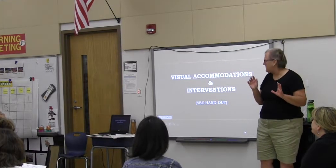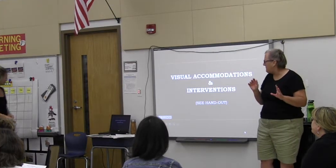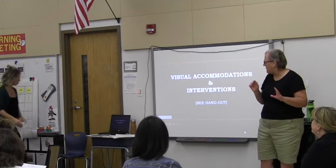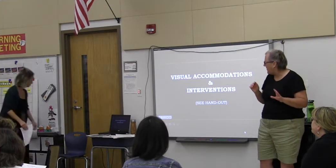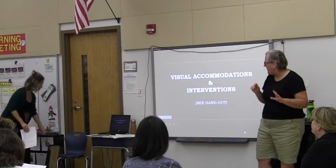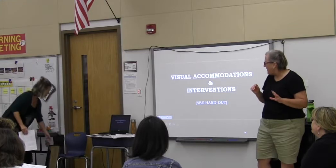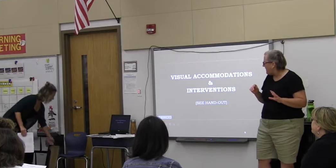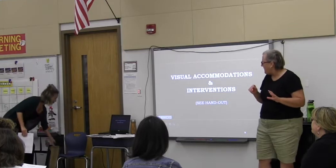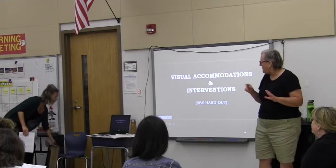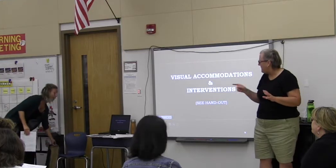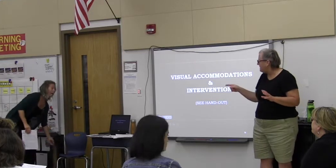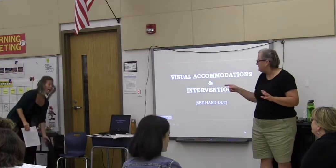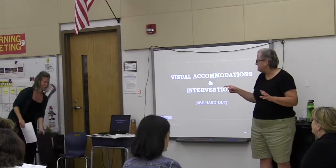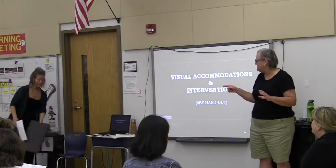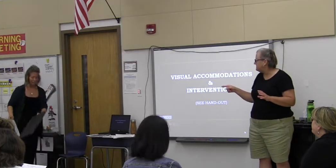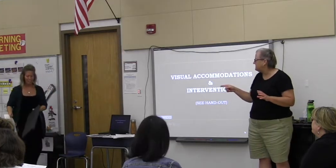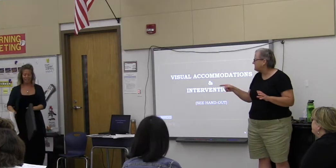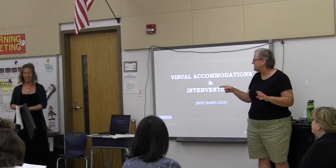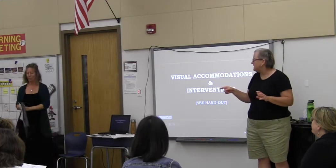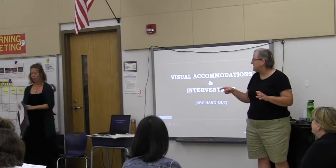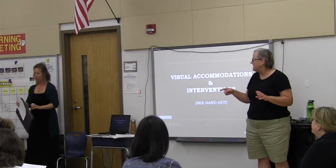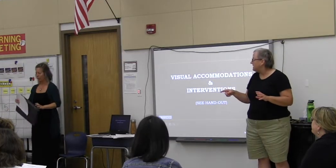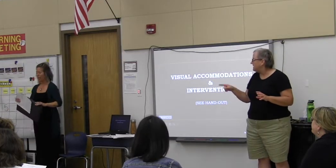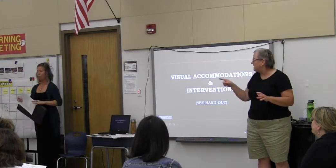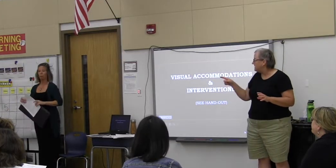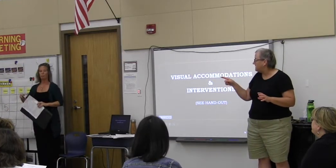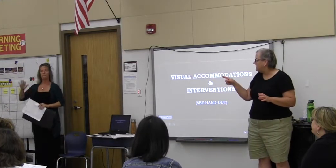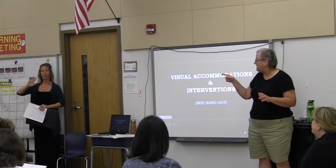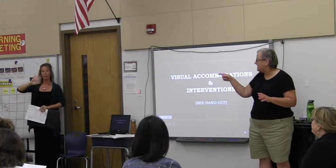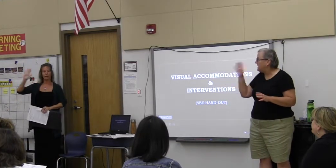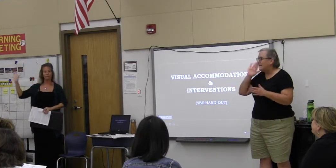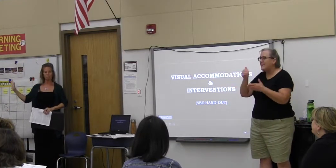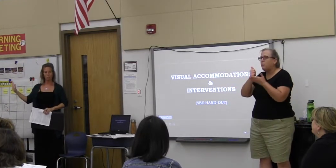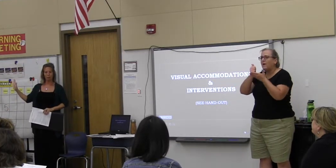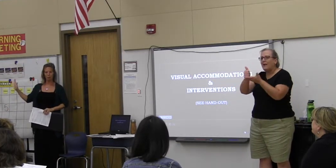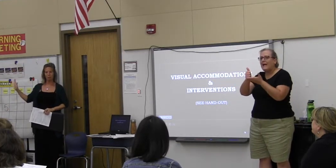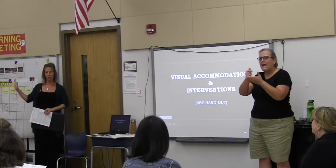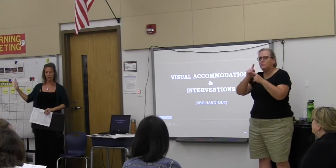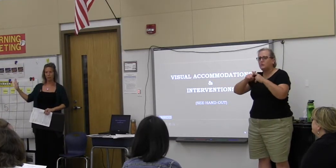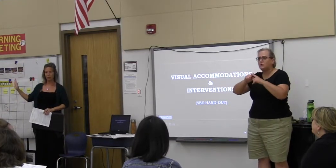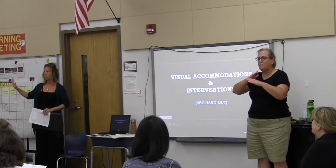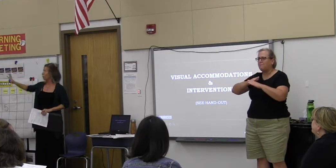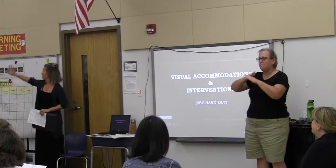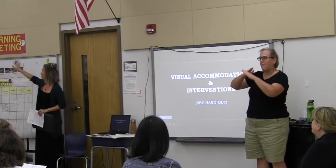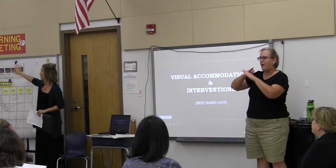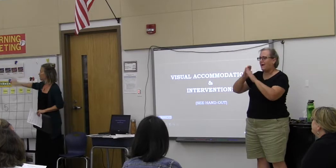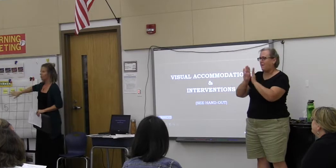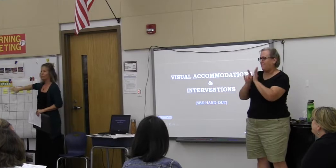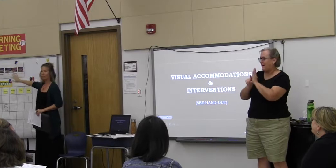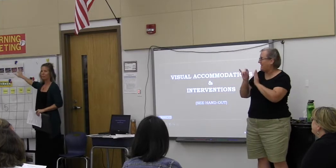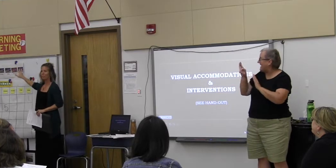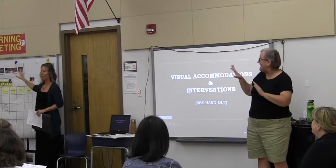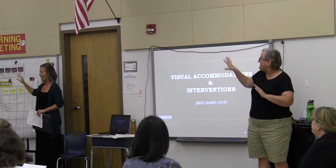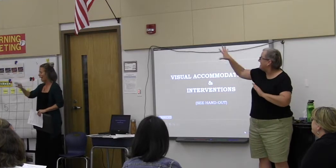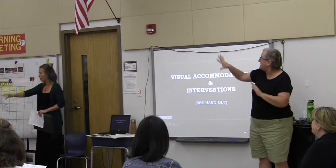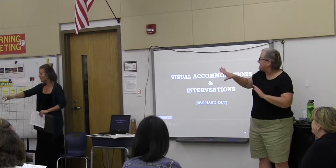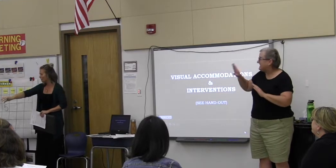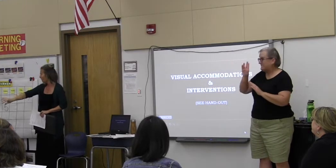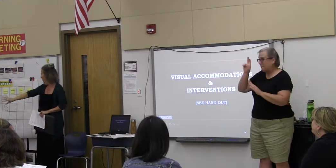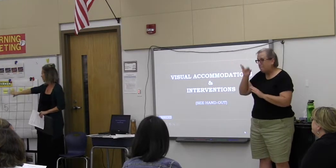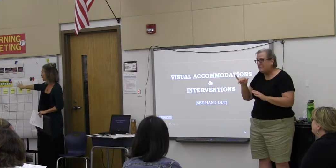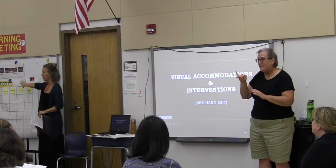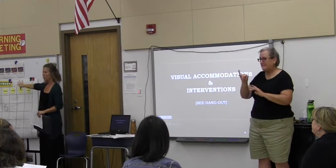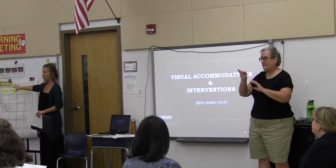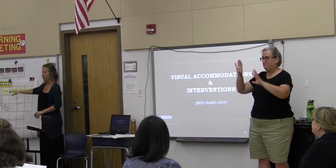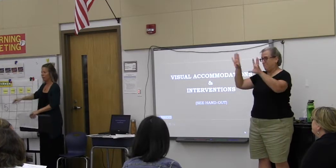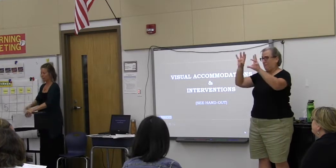Oh, thanks. And it's also going to help block out background clutter. So if it is really busy and they have to